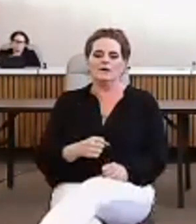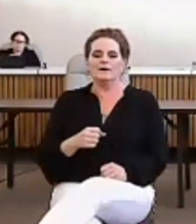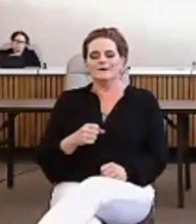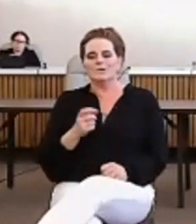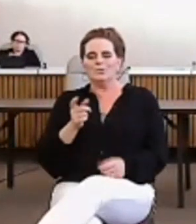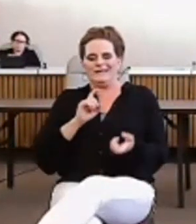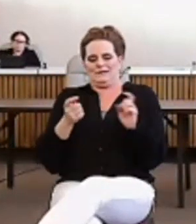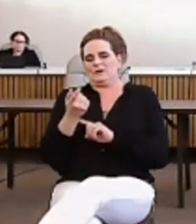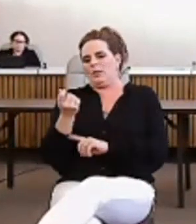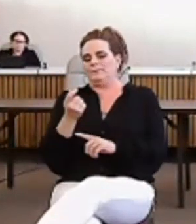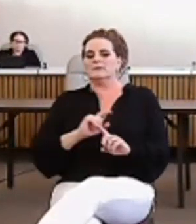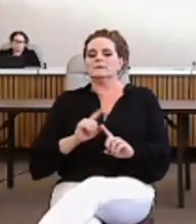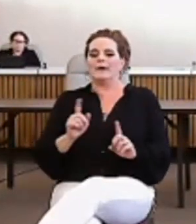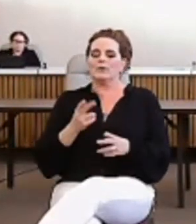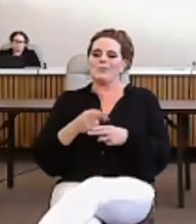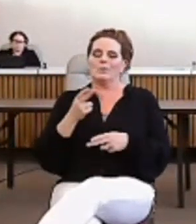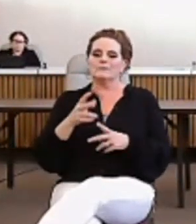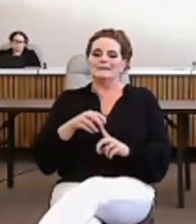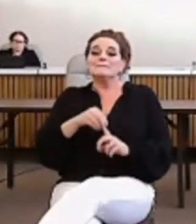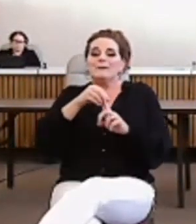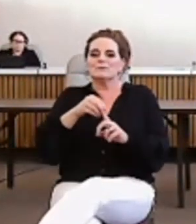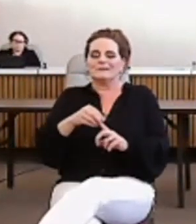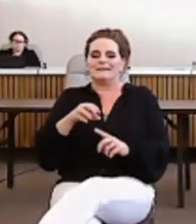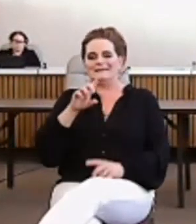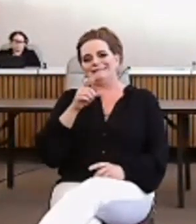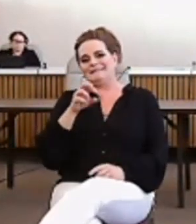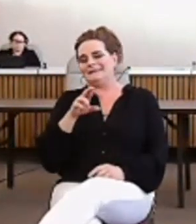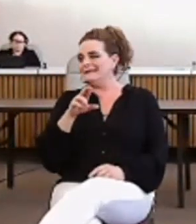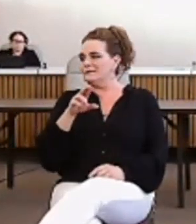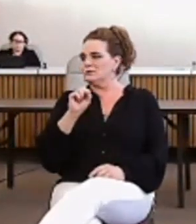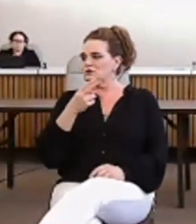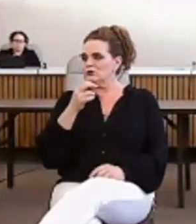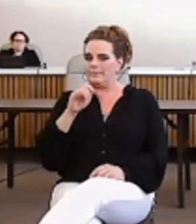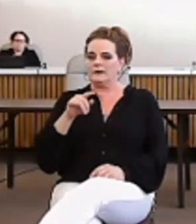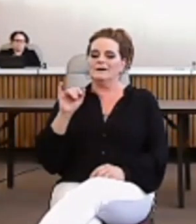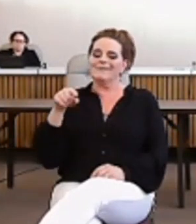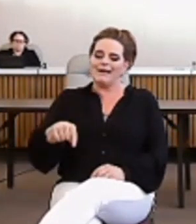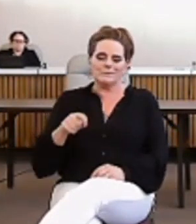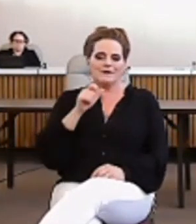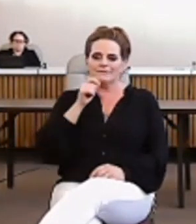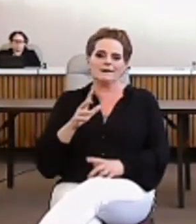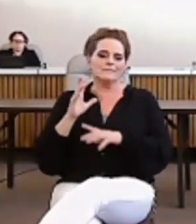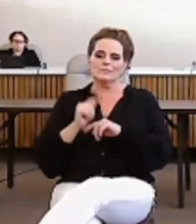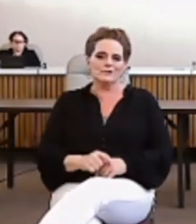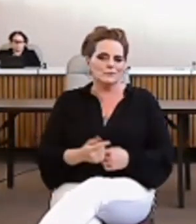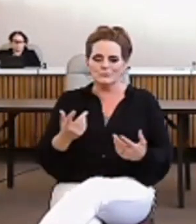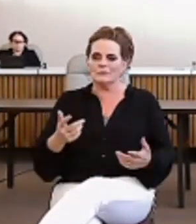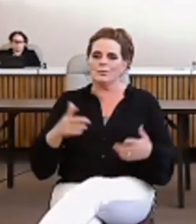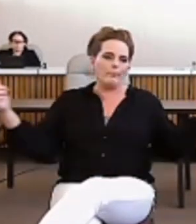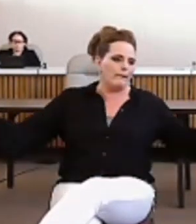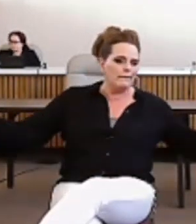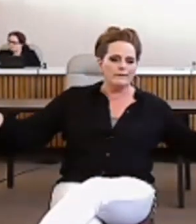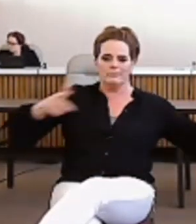what we call specialty dealerships. So they're dealerships that, like this one, it's not your traditional large car